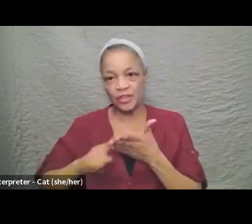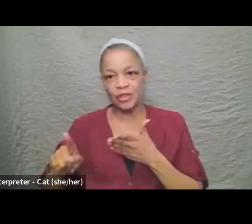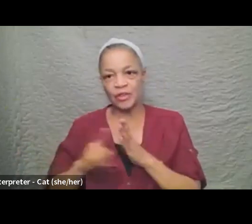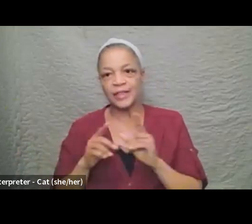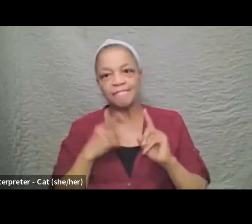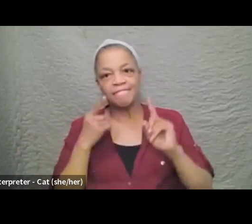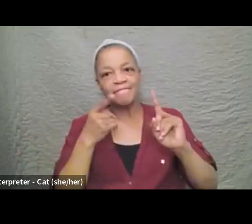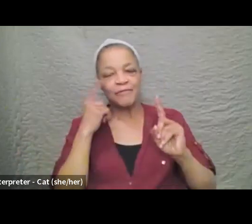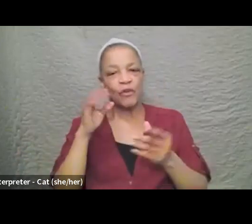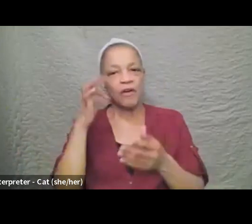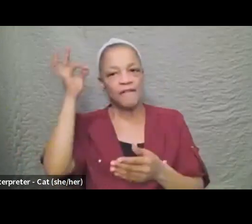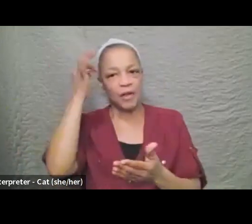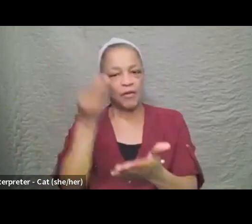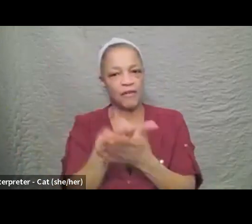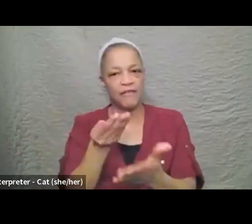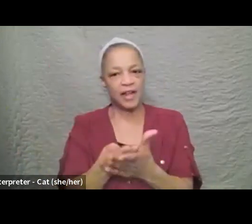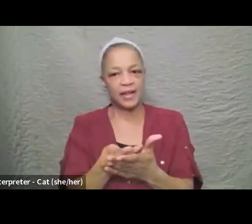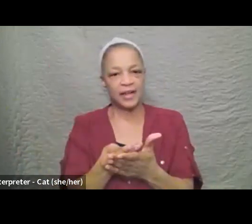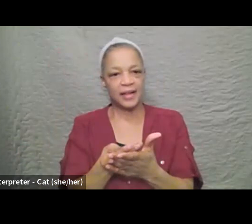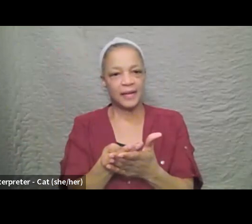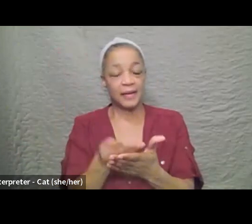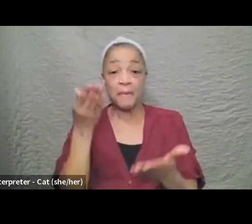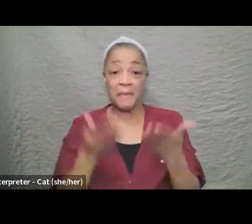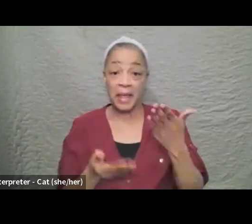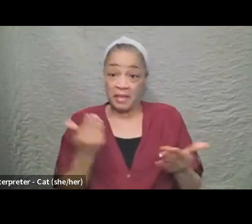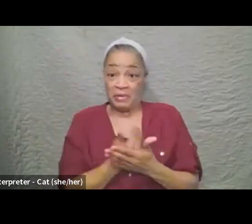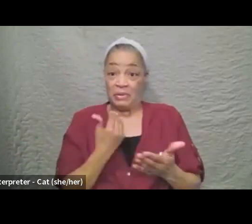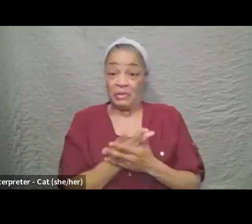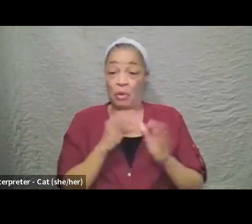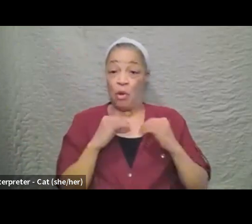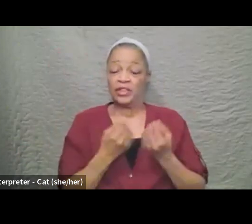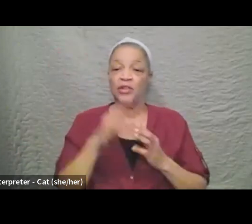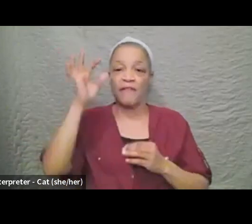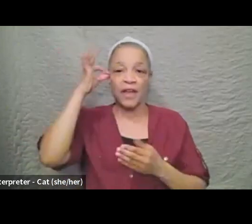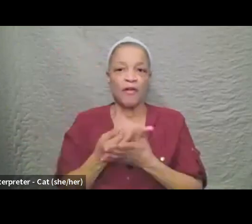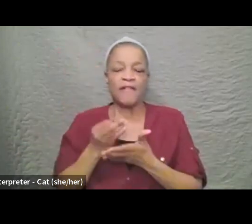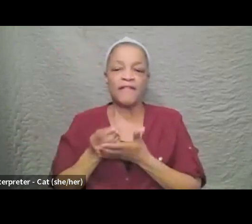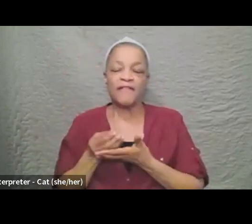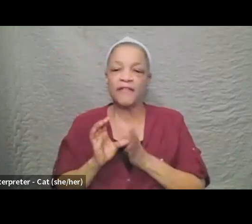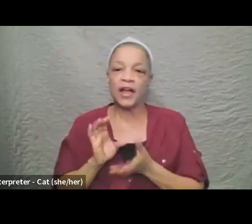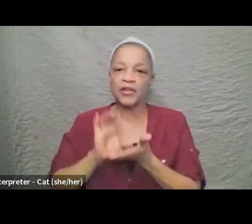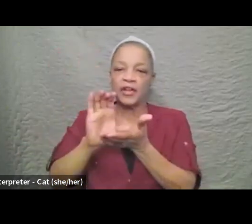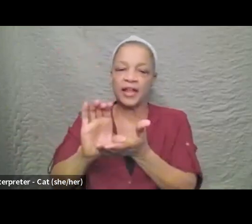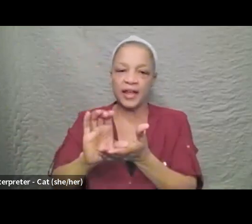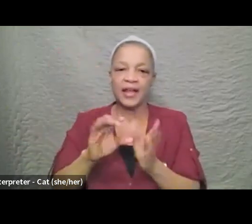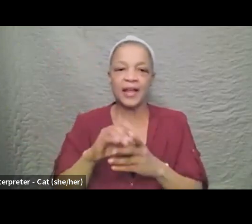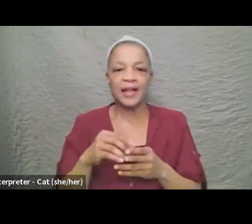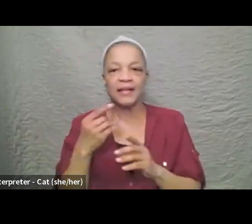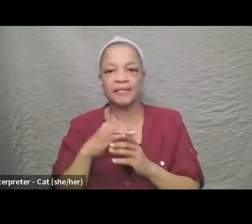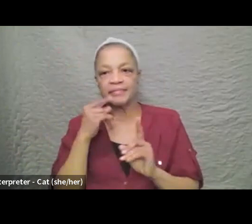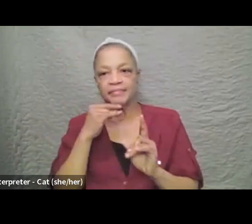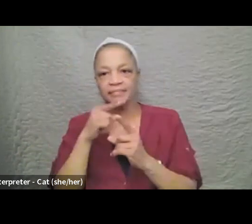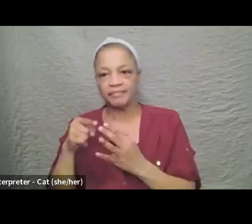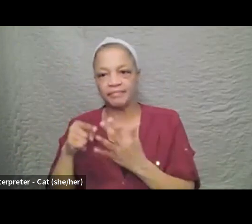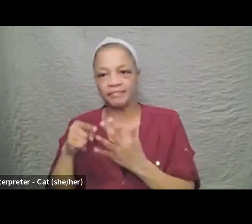funding, but may be new to the federal funding or NSF ASL landscape.